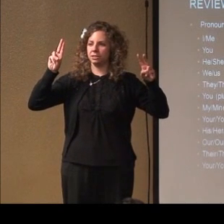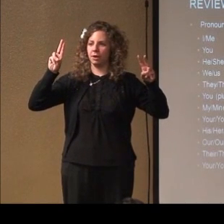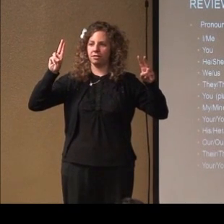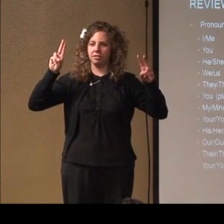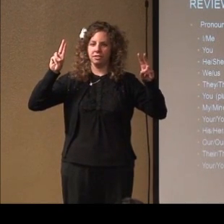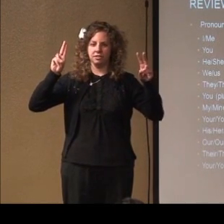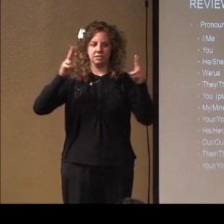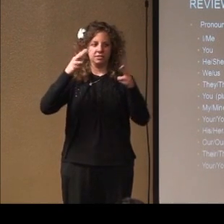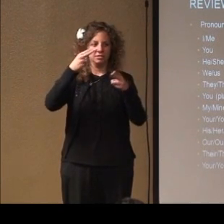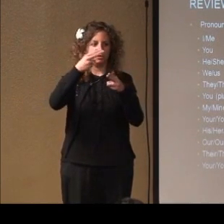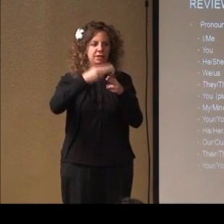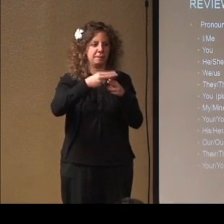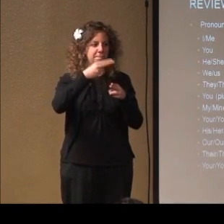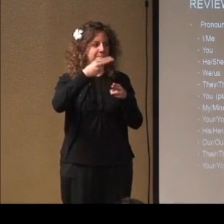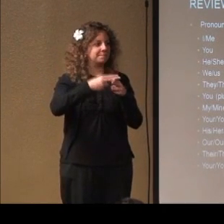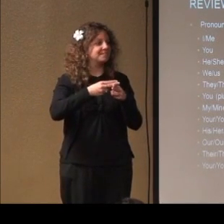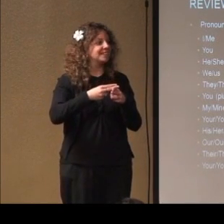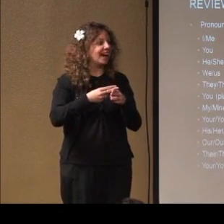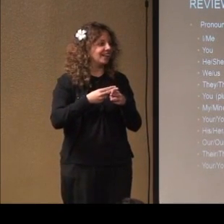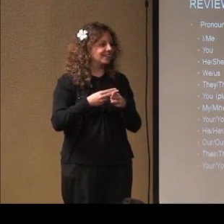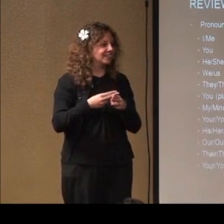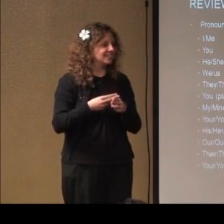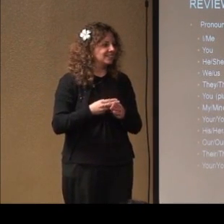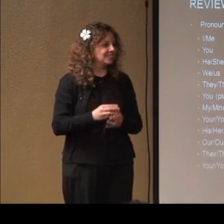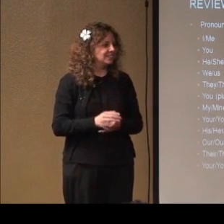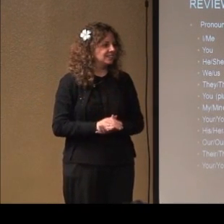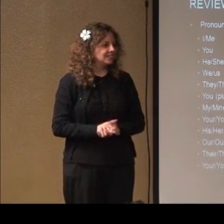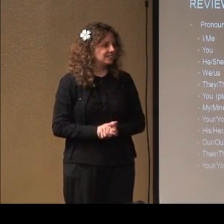as well. So me. Yeah?